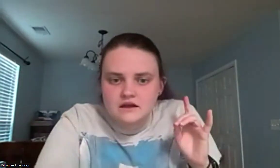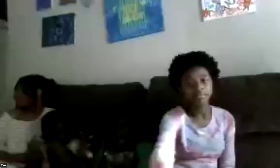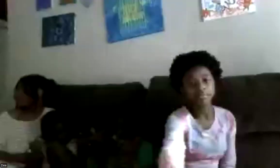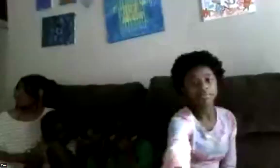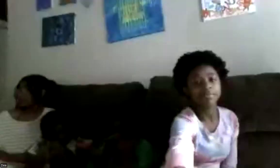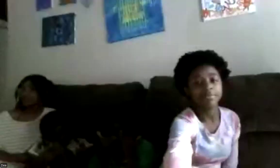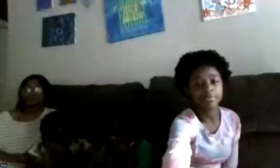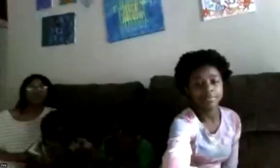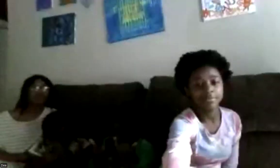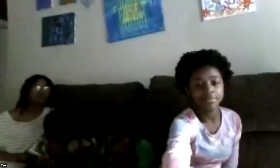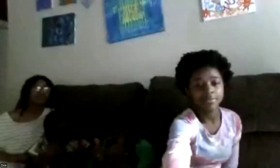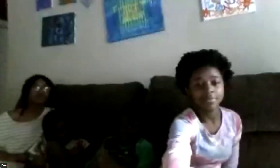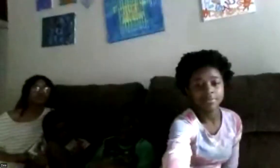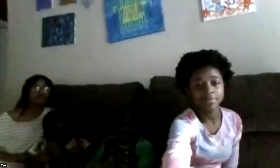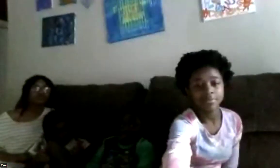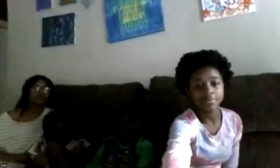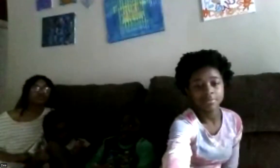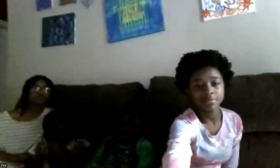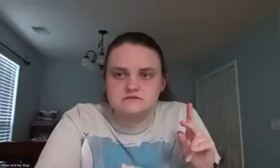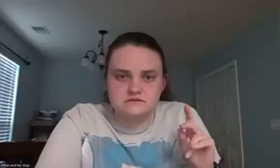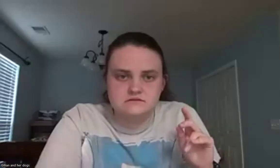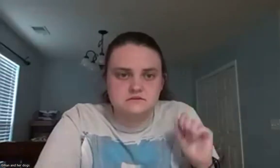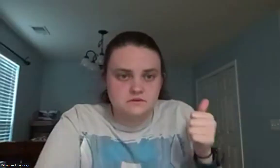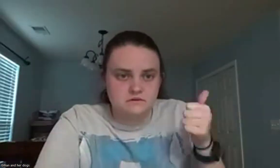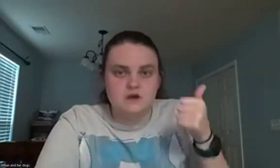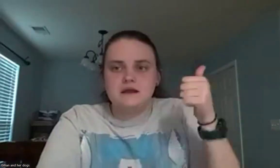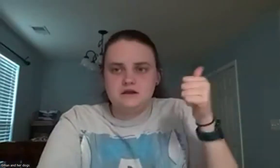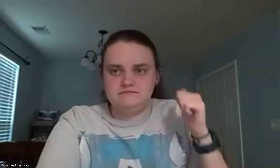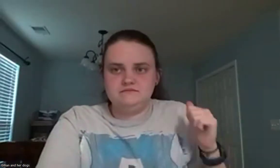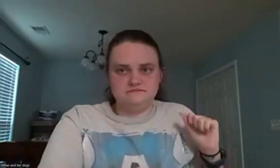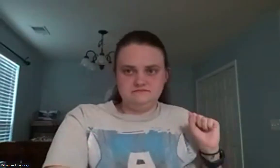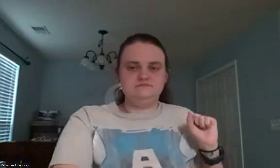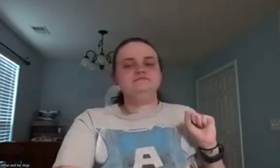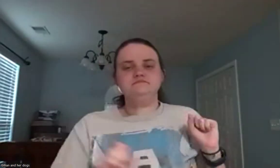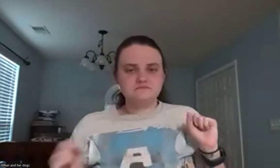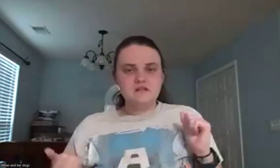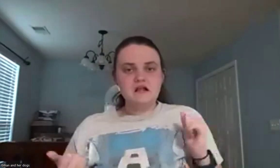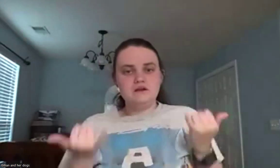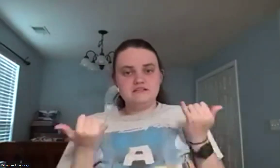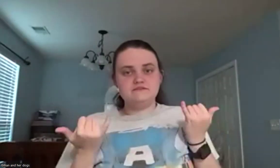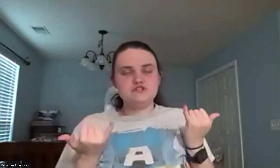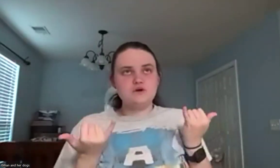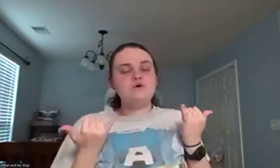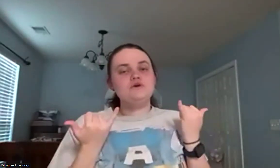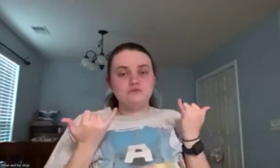I'm Did you saying see it. that, Christina? Was that you? Yes. Okay, good. Okay, so the